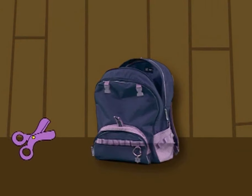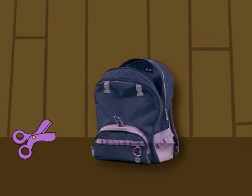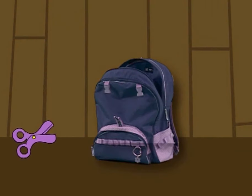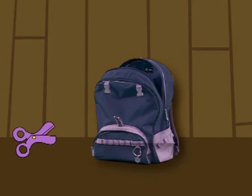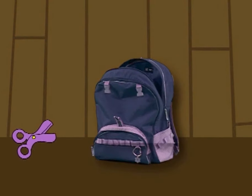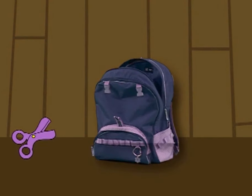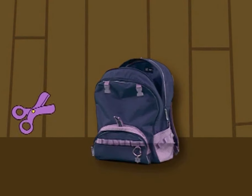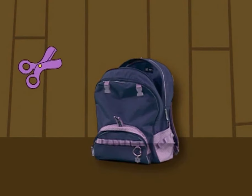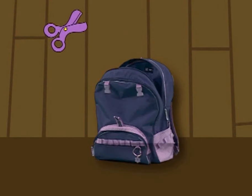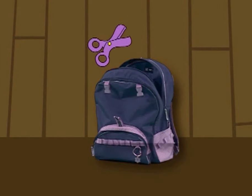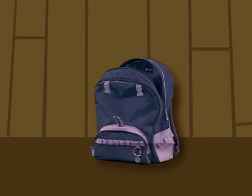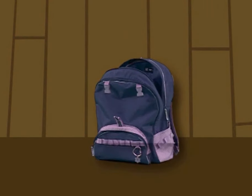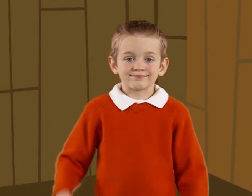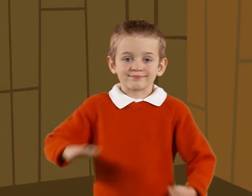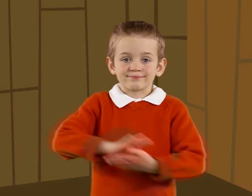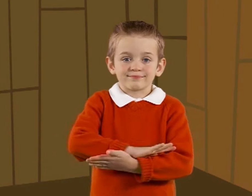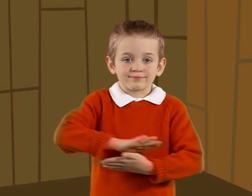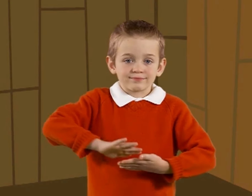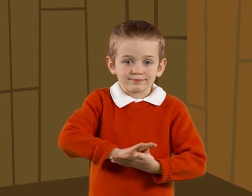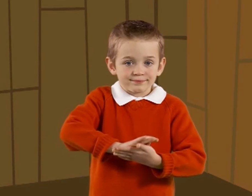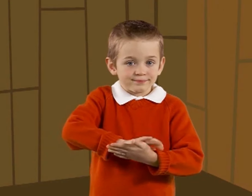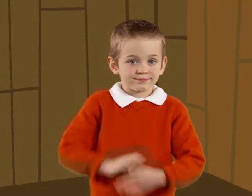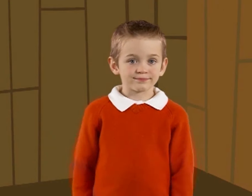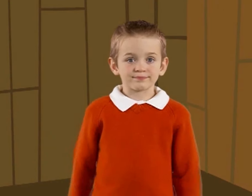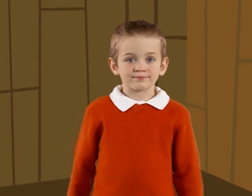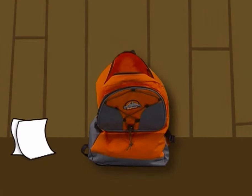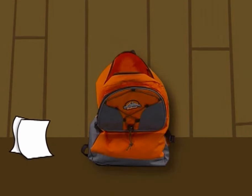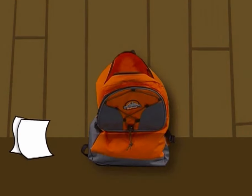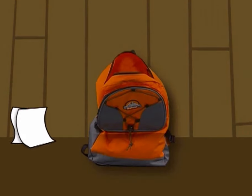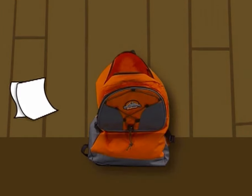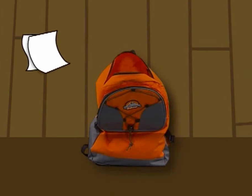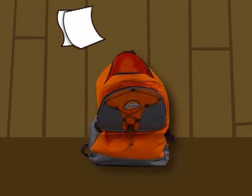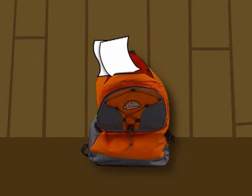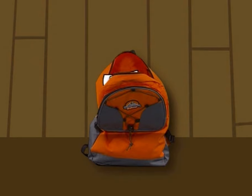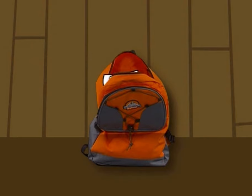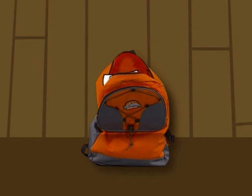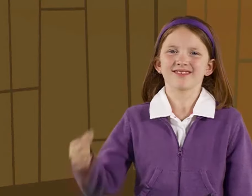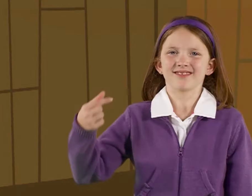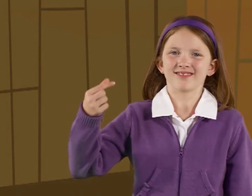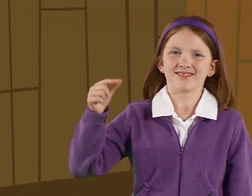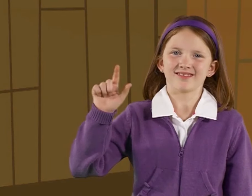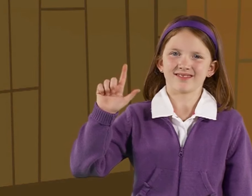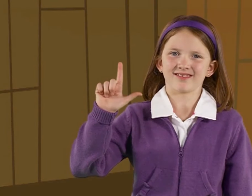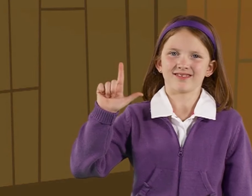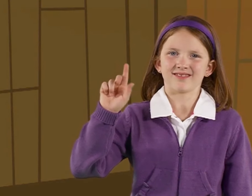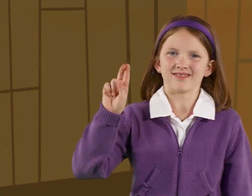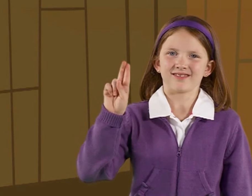scissors. Scissors. You've got my paper. Paper. You've got my